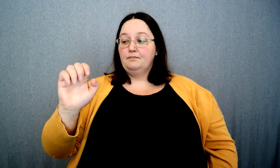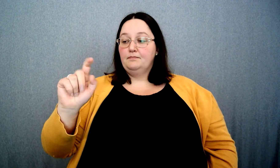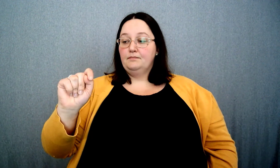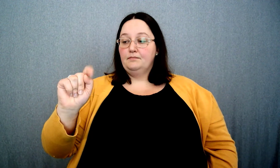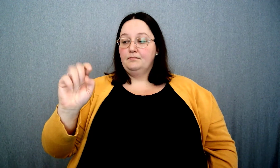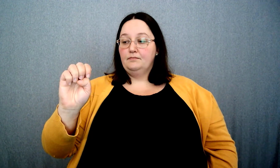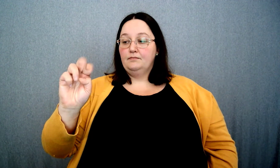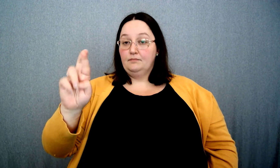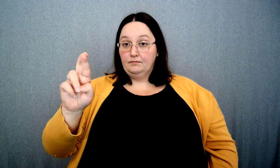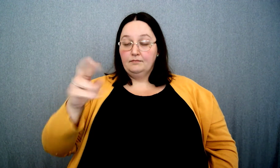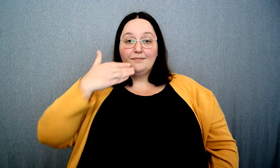better,